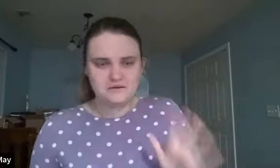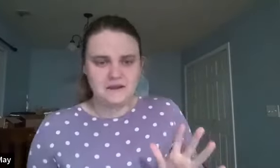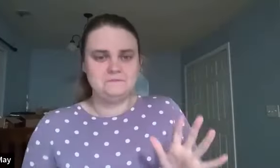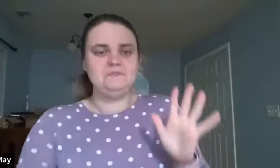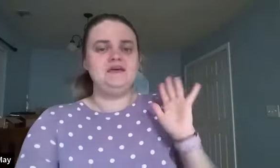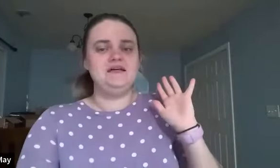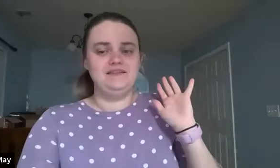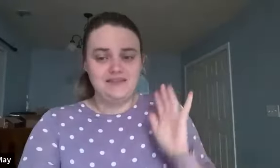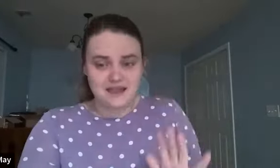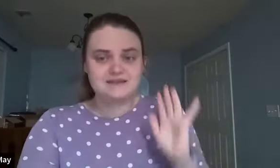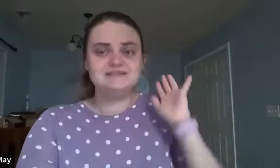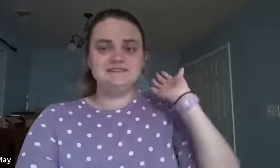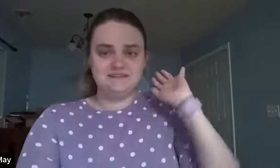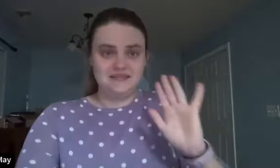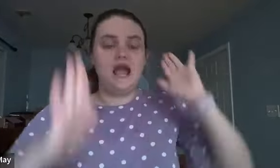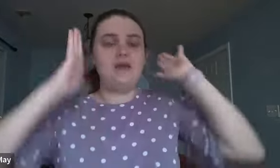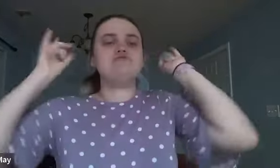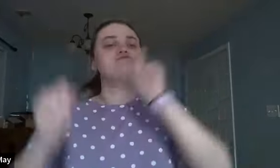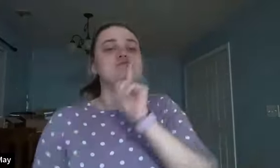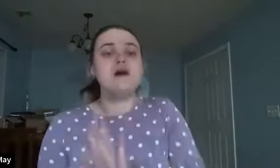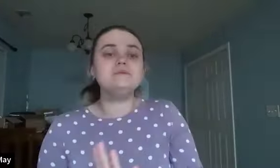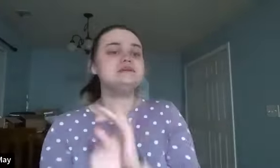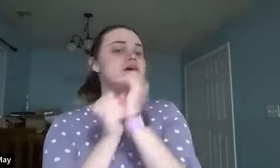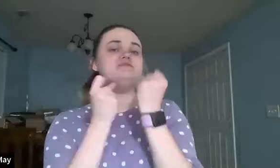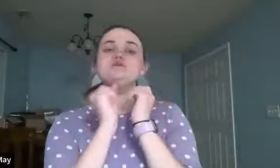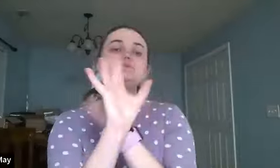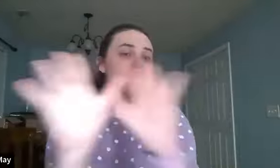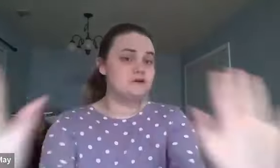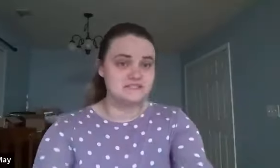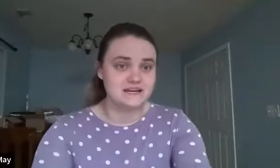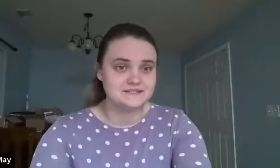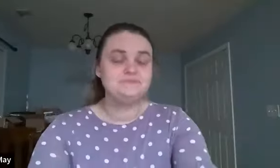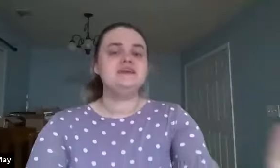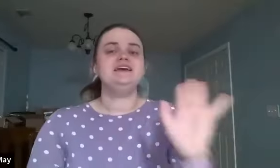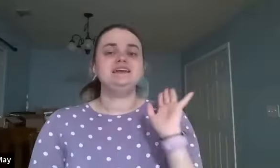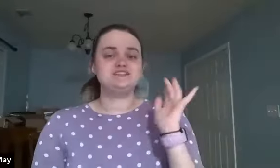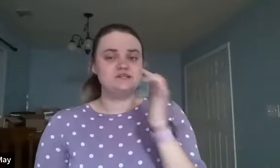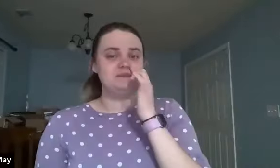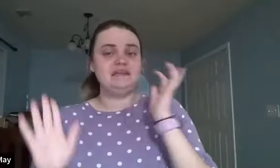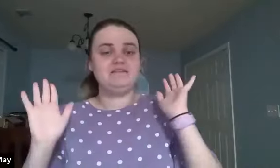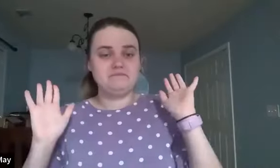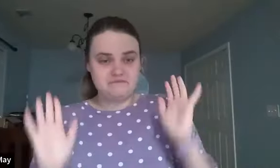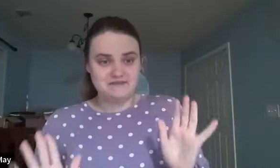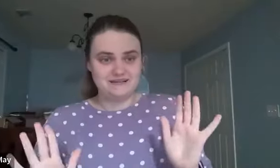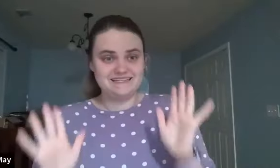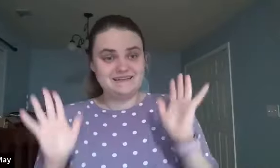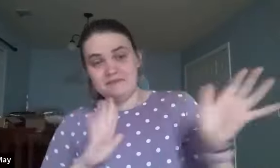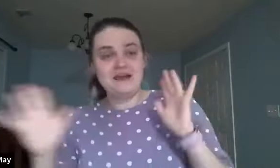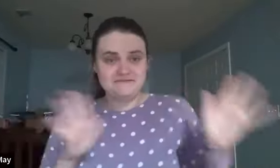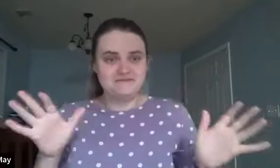Okay. Last thing, I promise I'm not giving you any more words tonight. And it's going to be favorite and like my